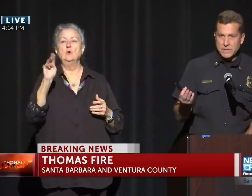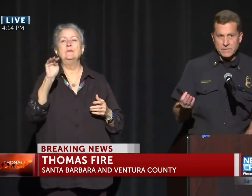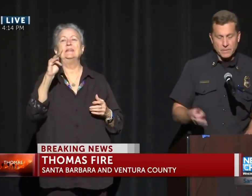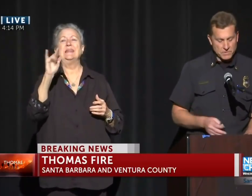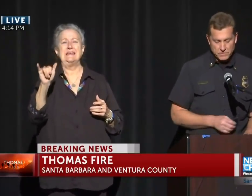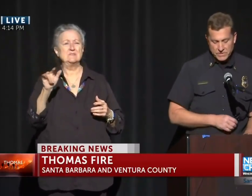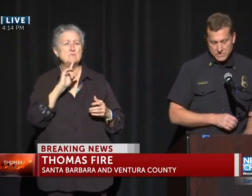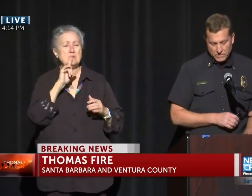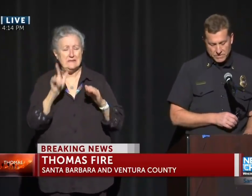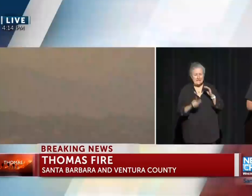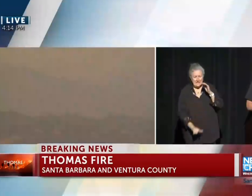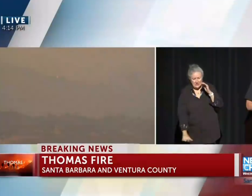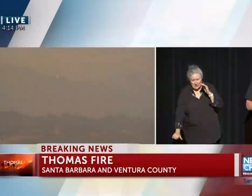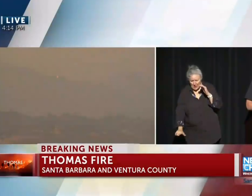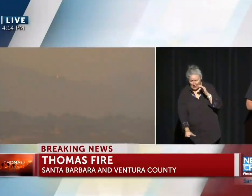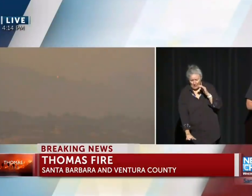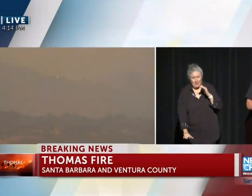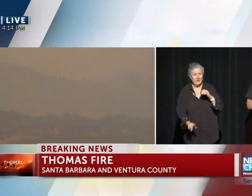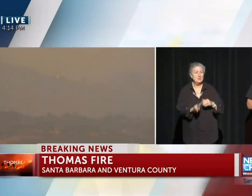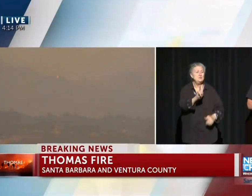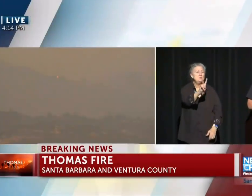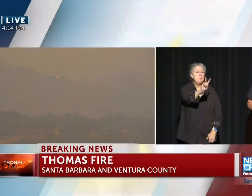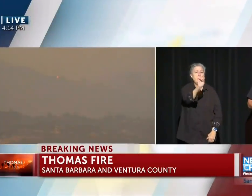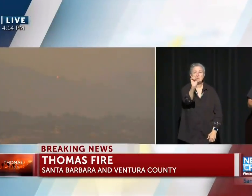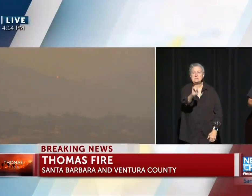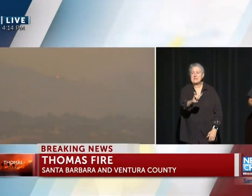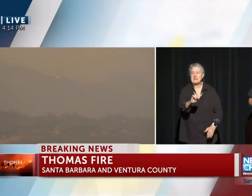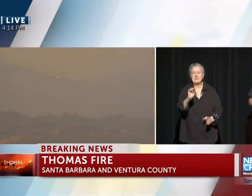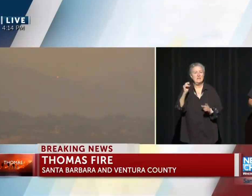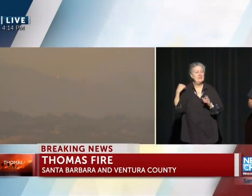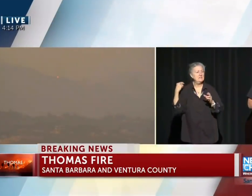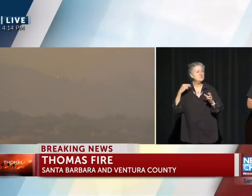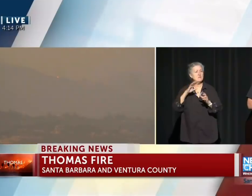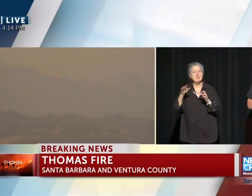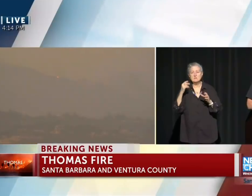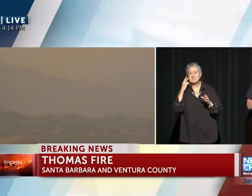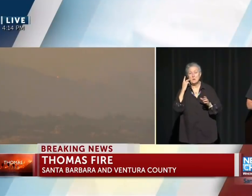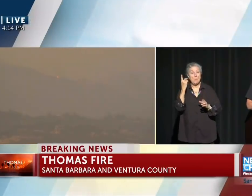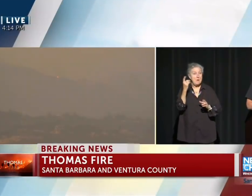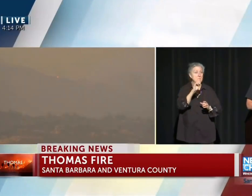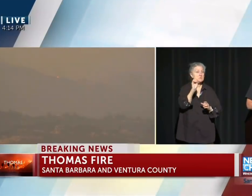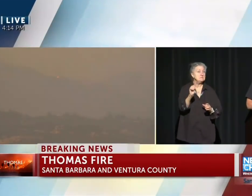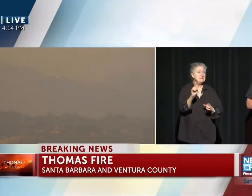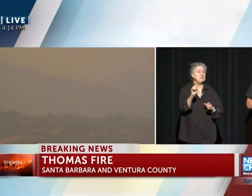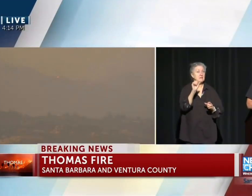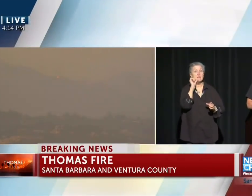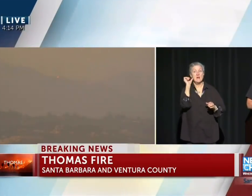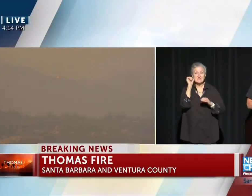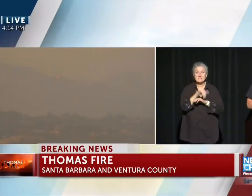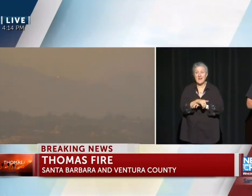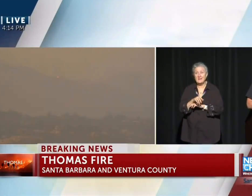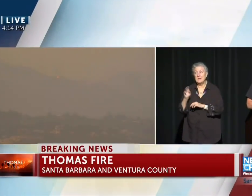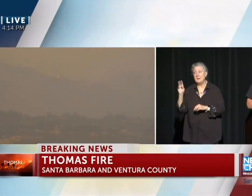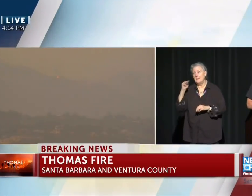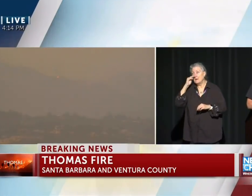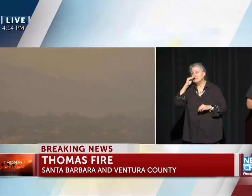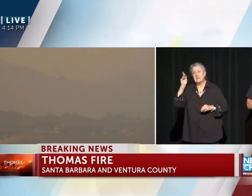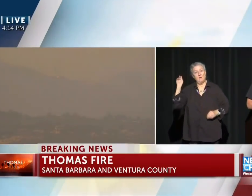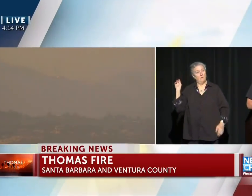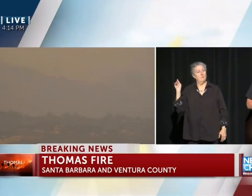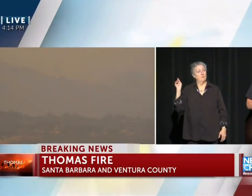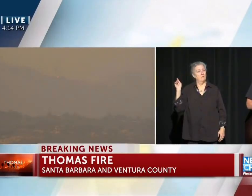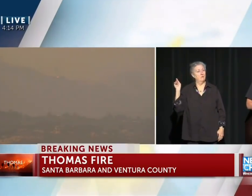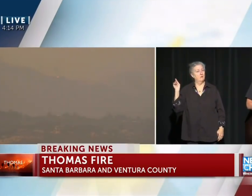low. 2% are numbers that we just don't typically see. 1% humidity last night in Montecito. So